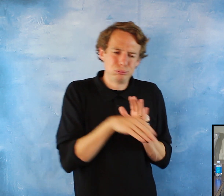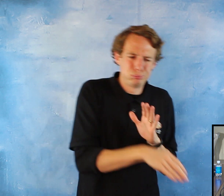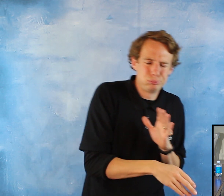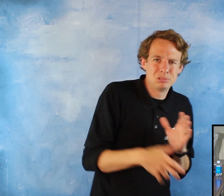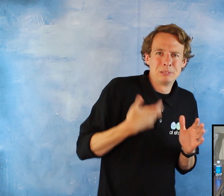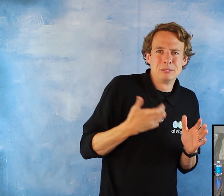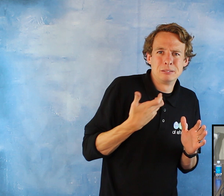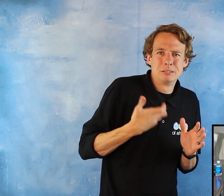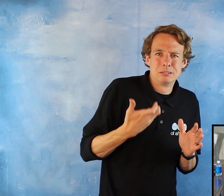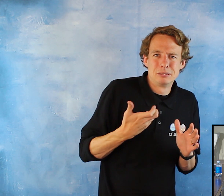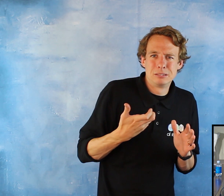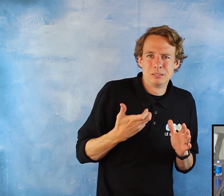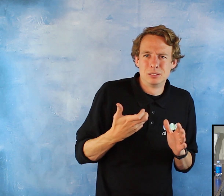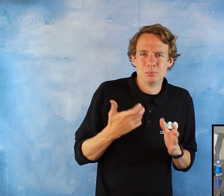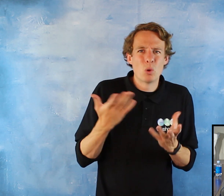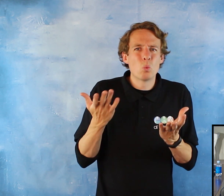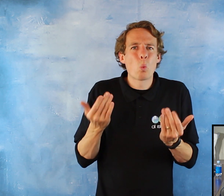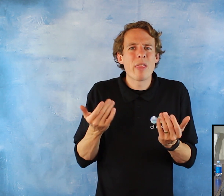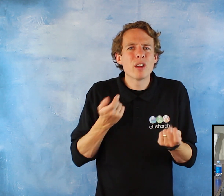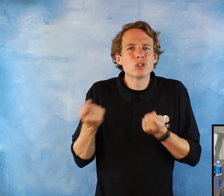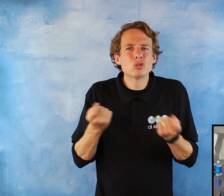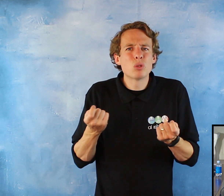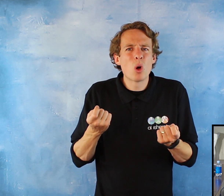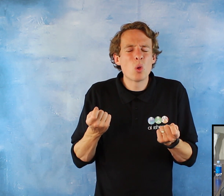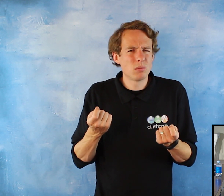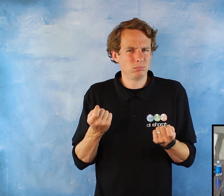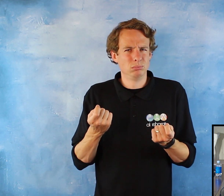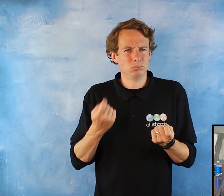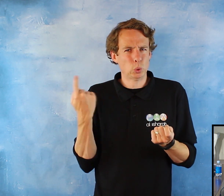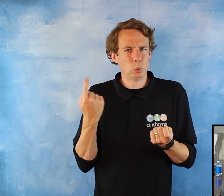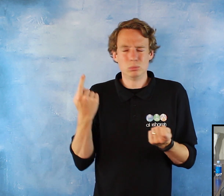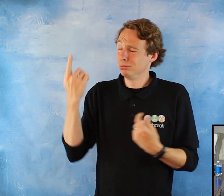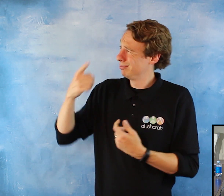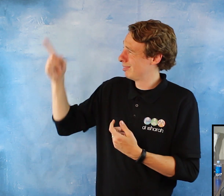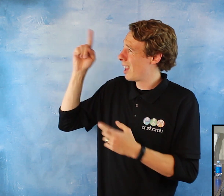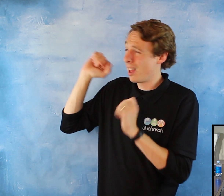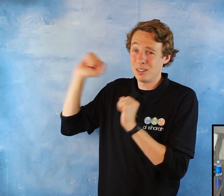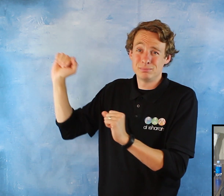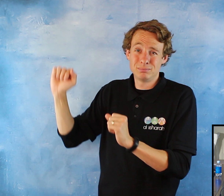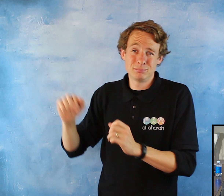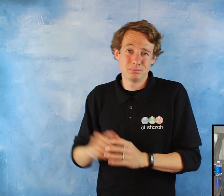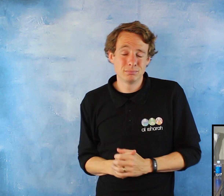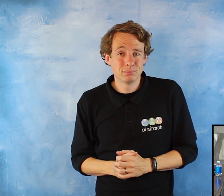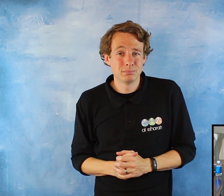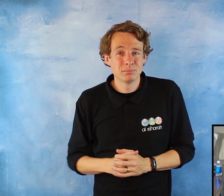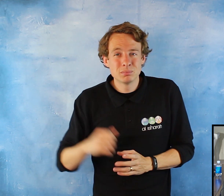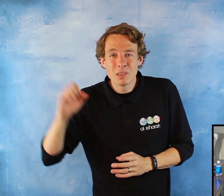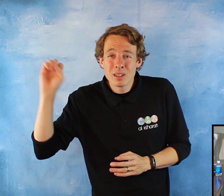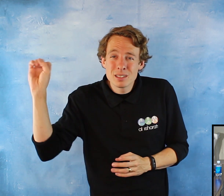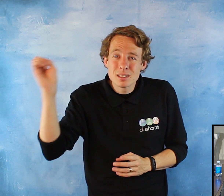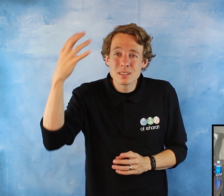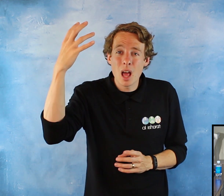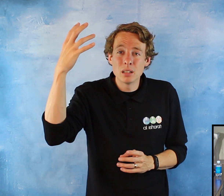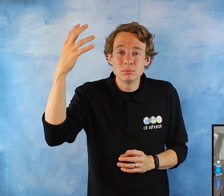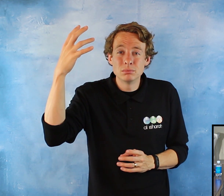subhanahu wa ta'ala. Who controls the weather? It is Allah. Who created the sun and the moon and the